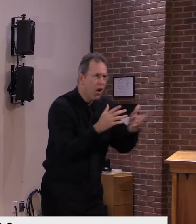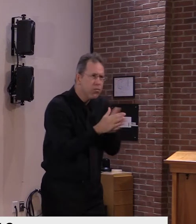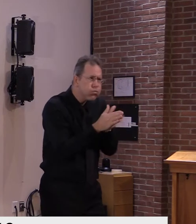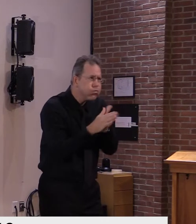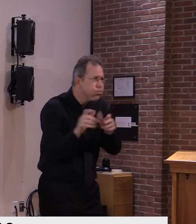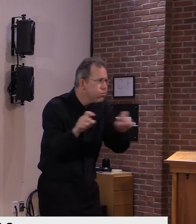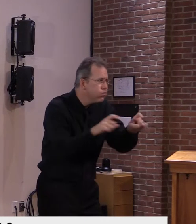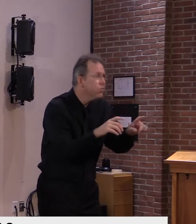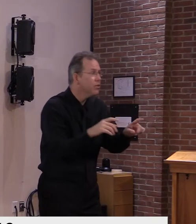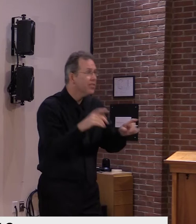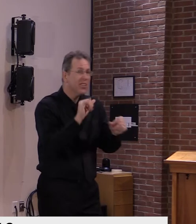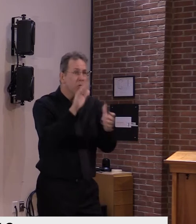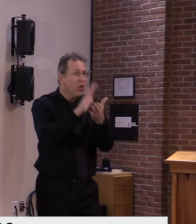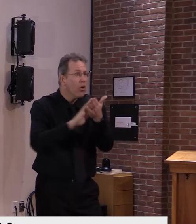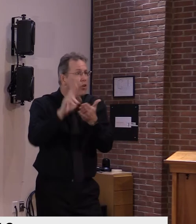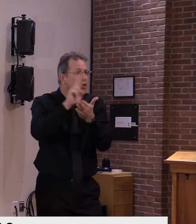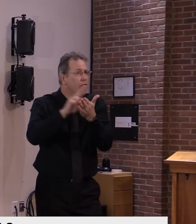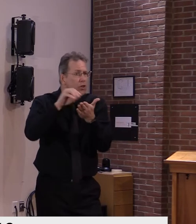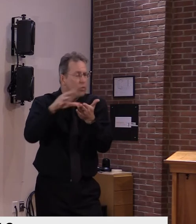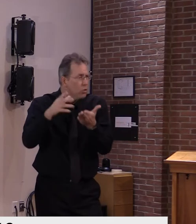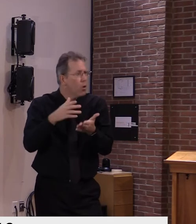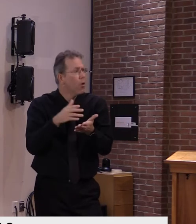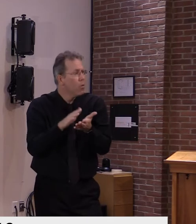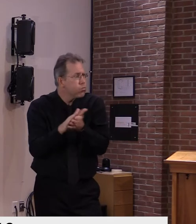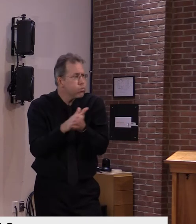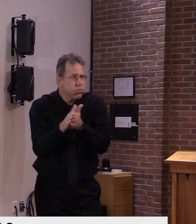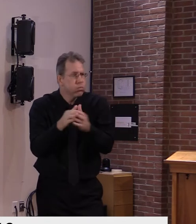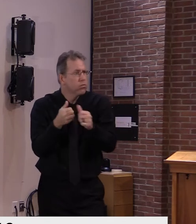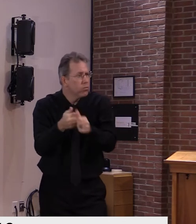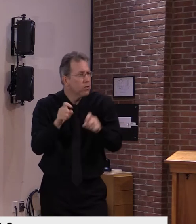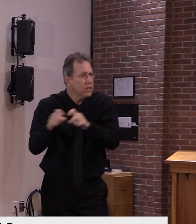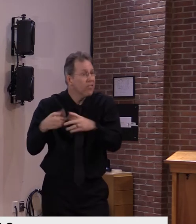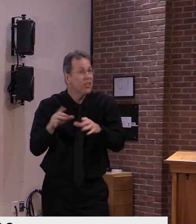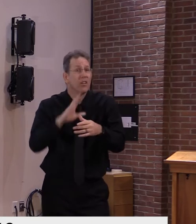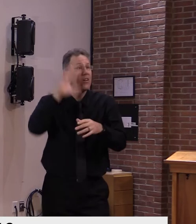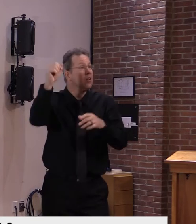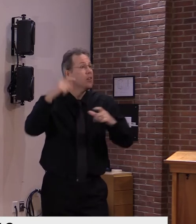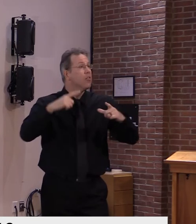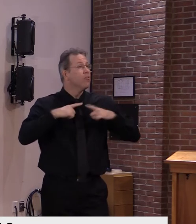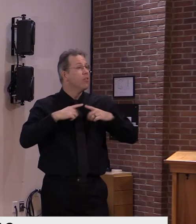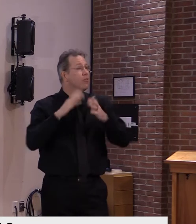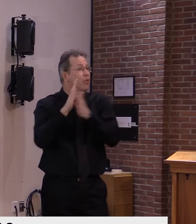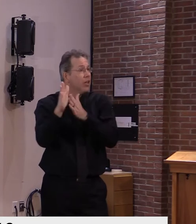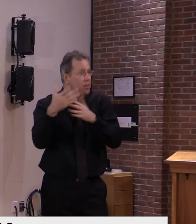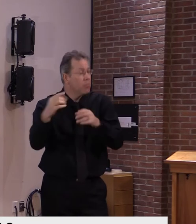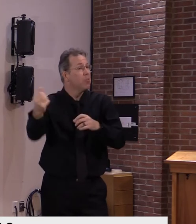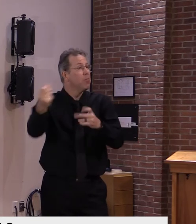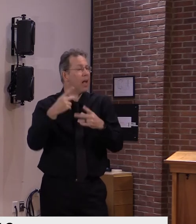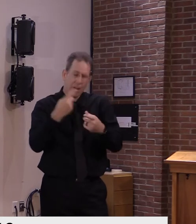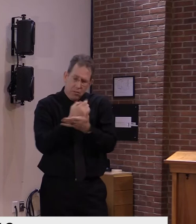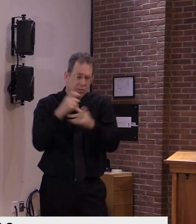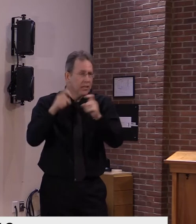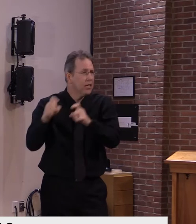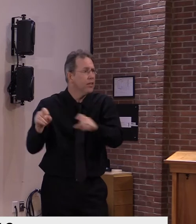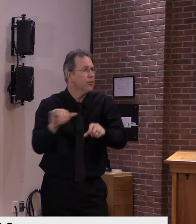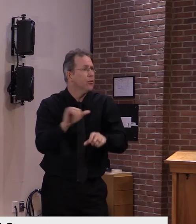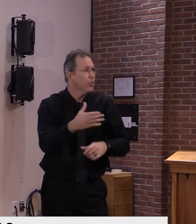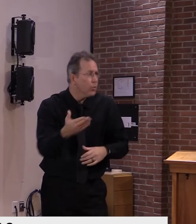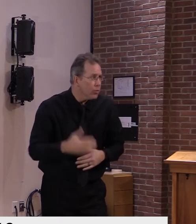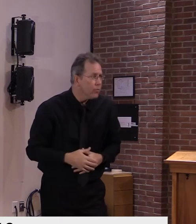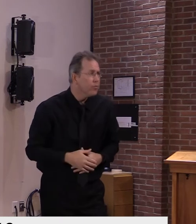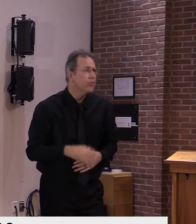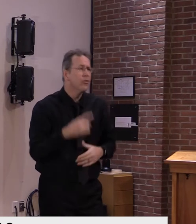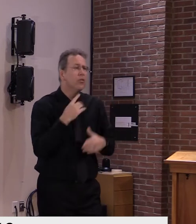because they've gone home on break, we will still have abundant more surveillance testing in the populations I've already